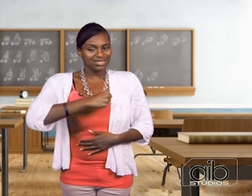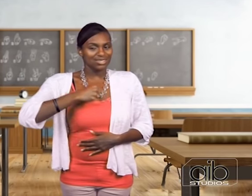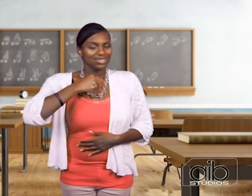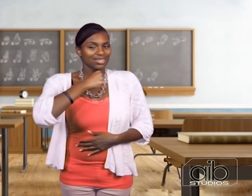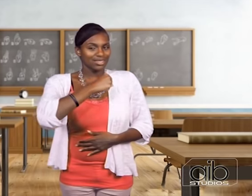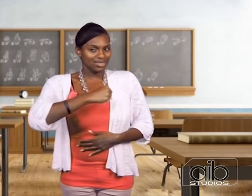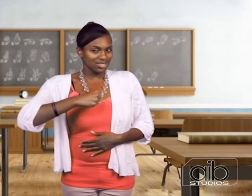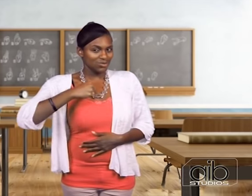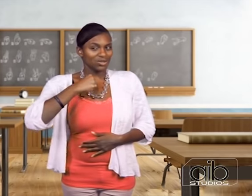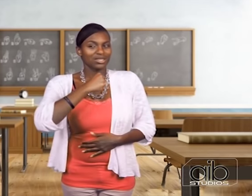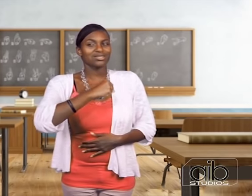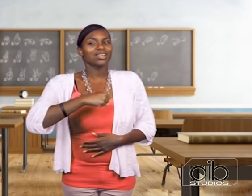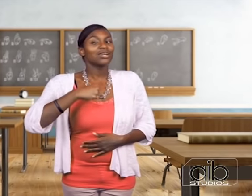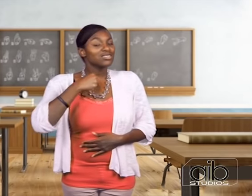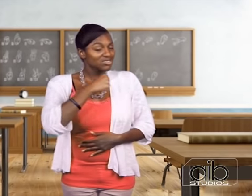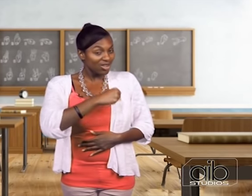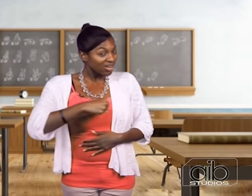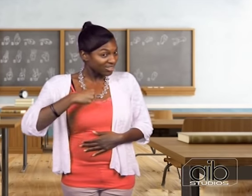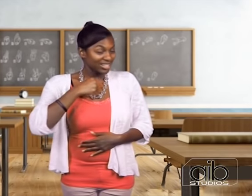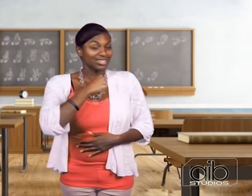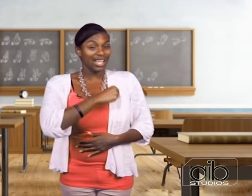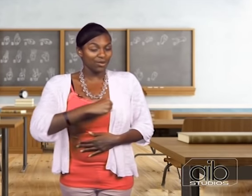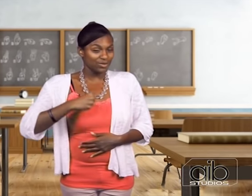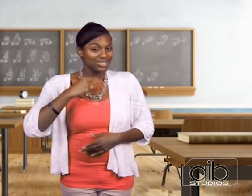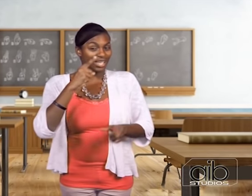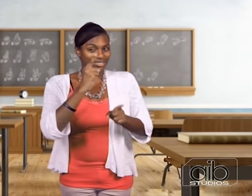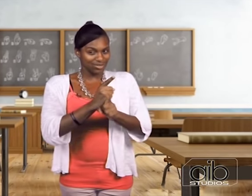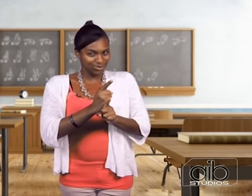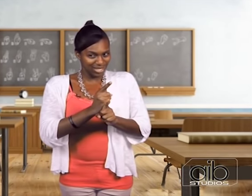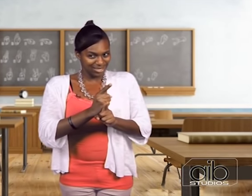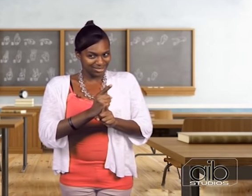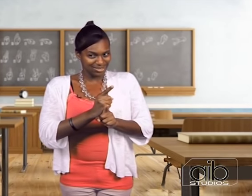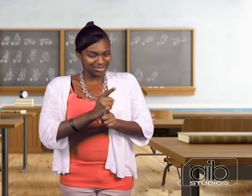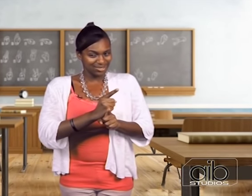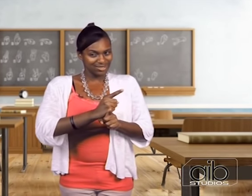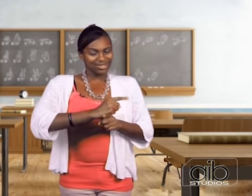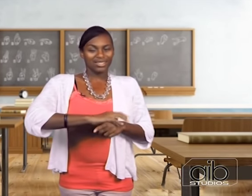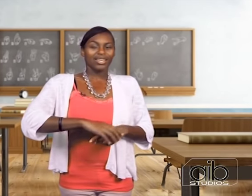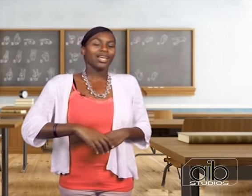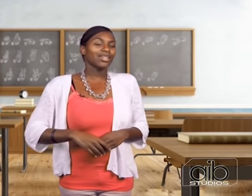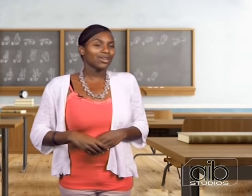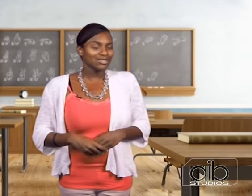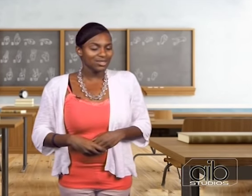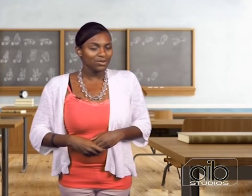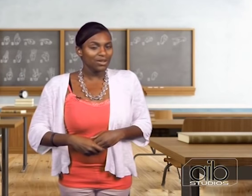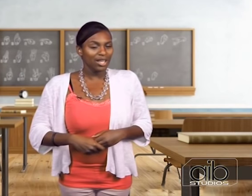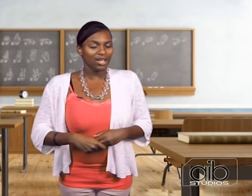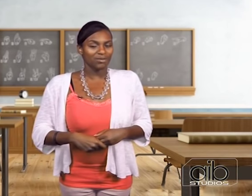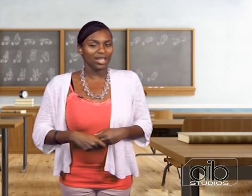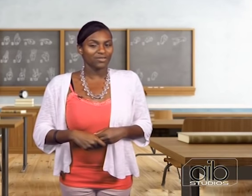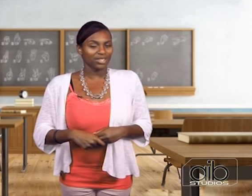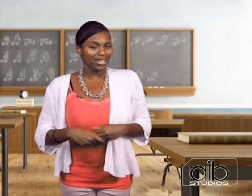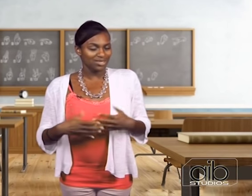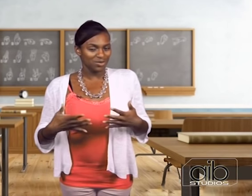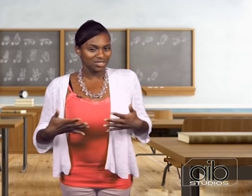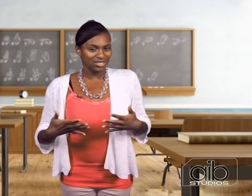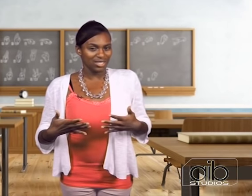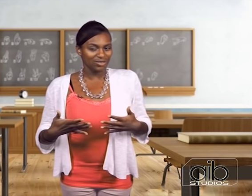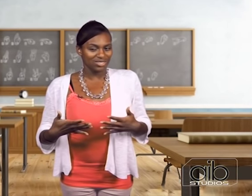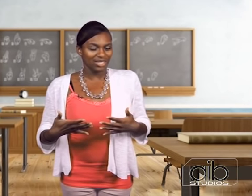fist, this was sorry. That's correct. And also, I forgot to mention another sign